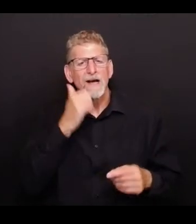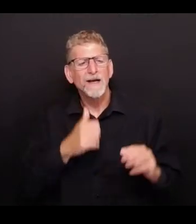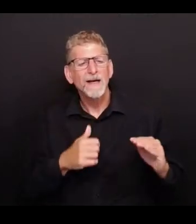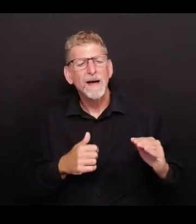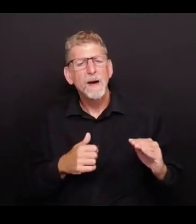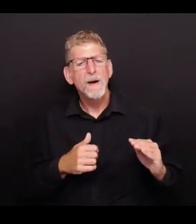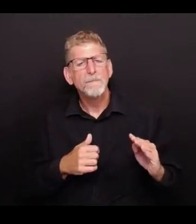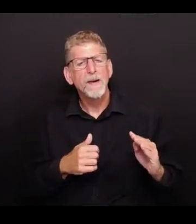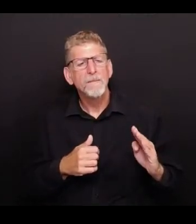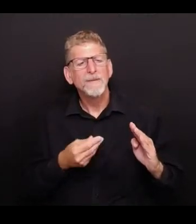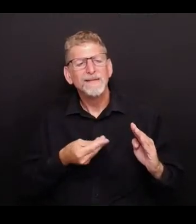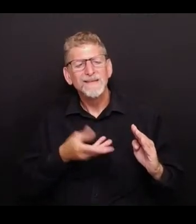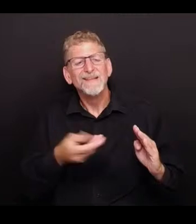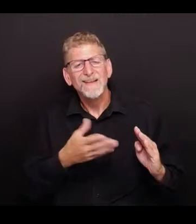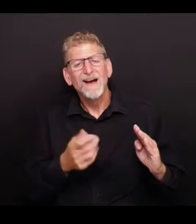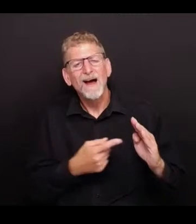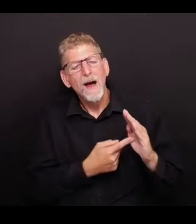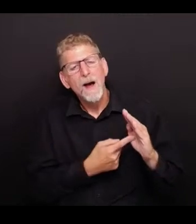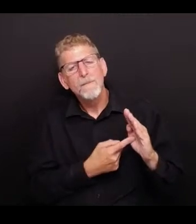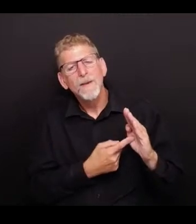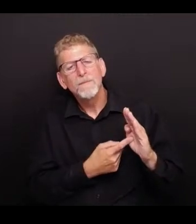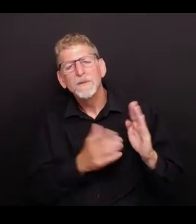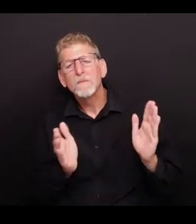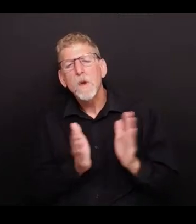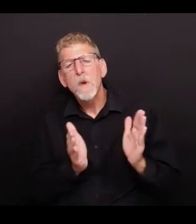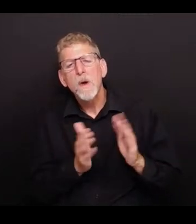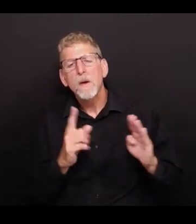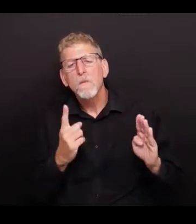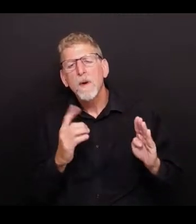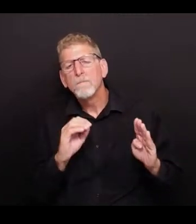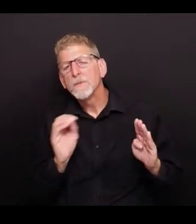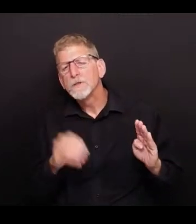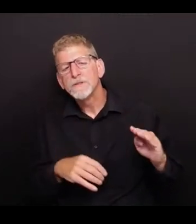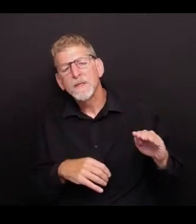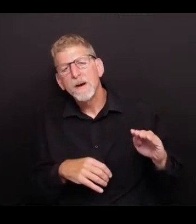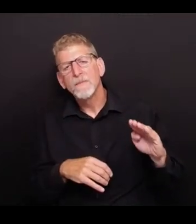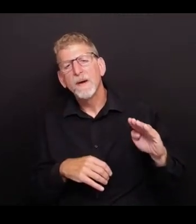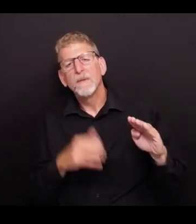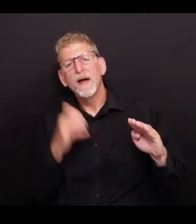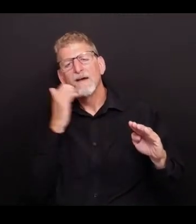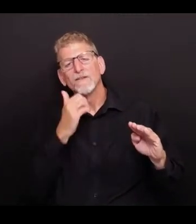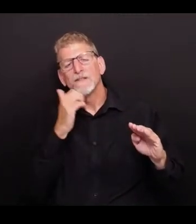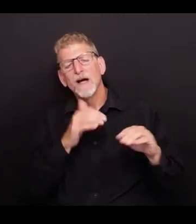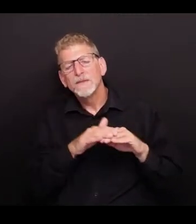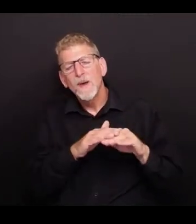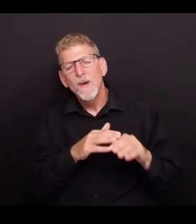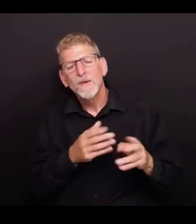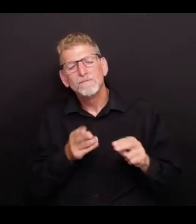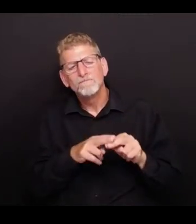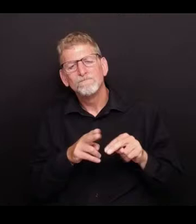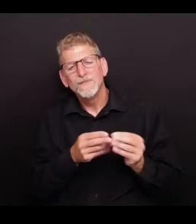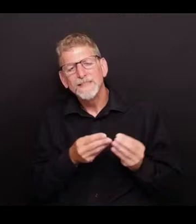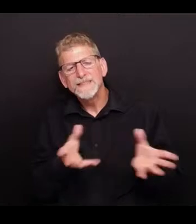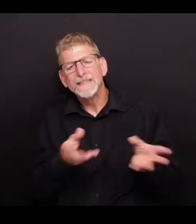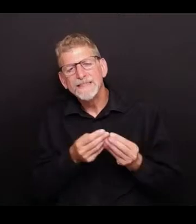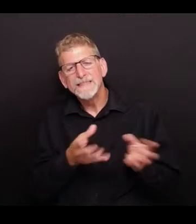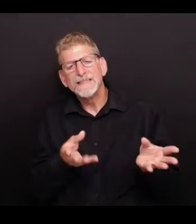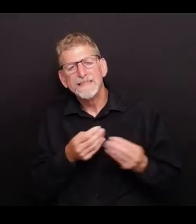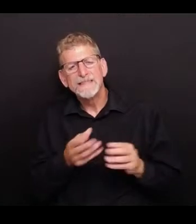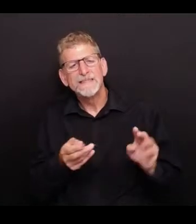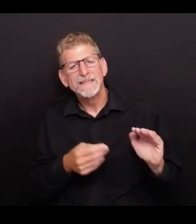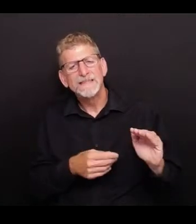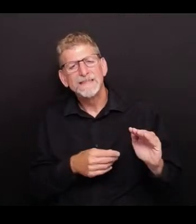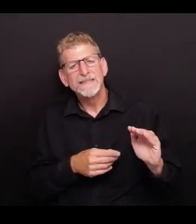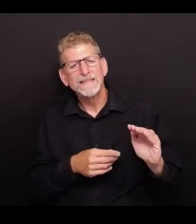up by a percentage point or two every day. And we've shifted